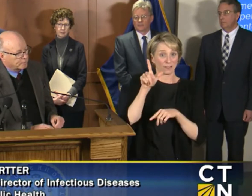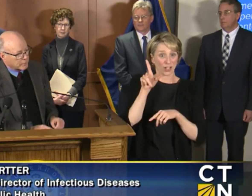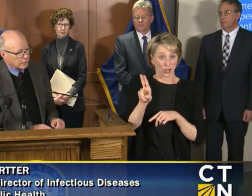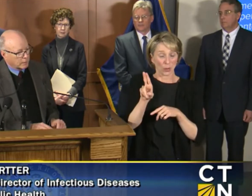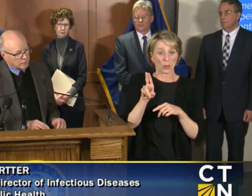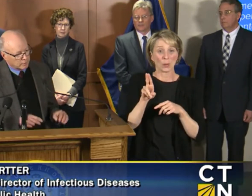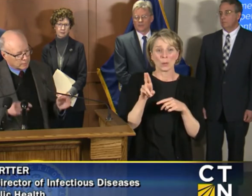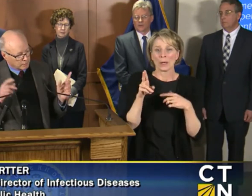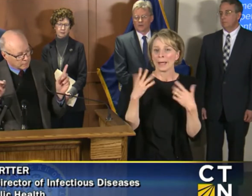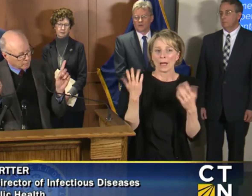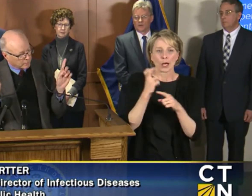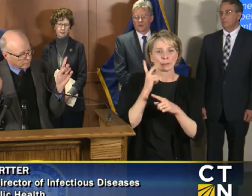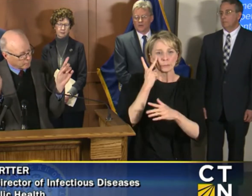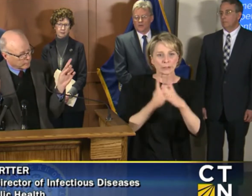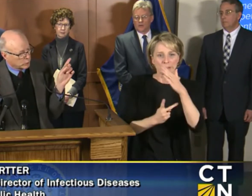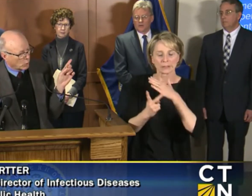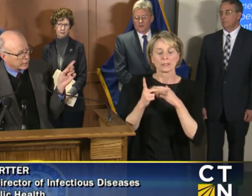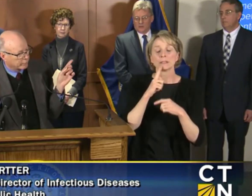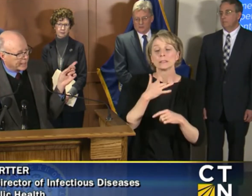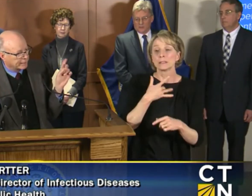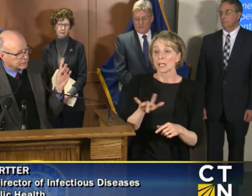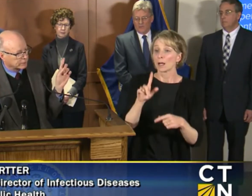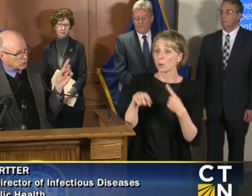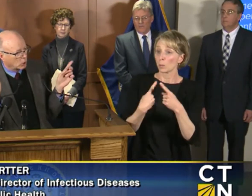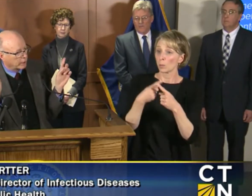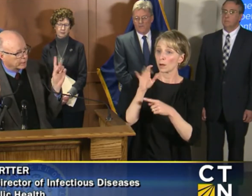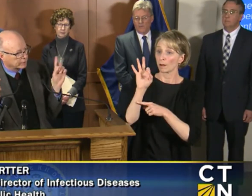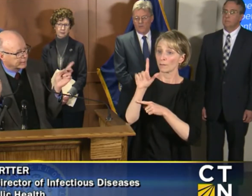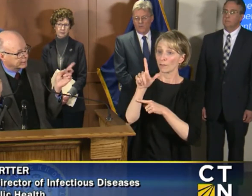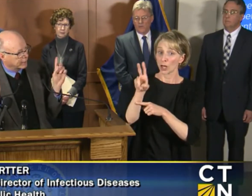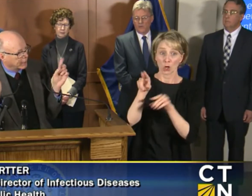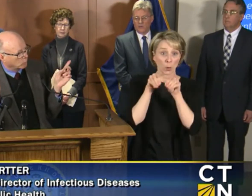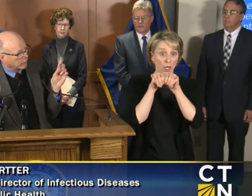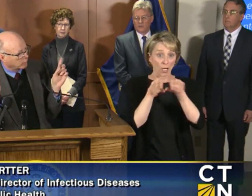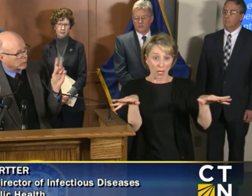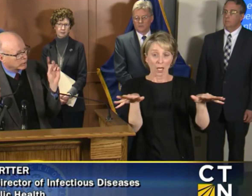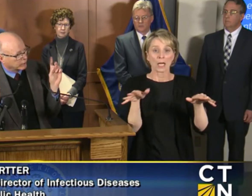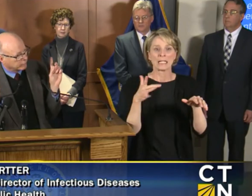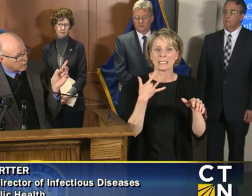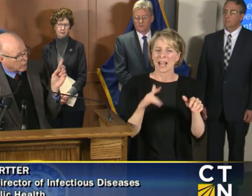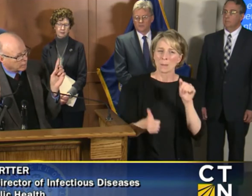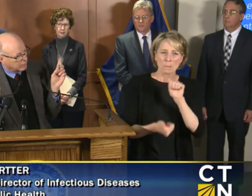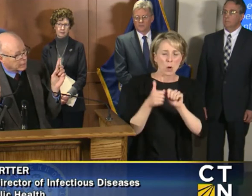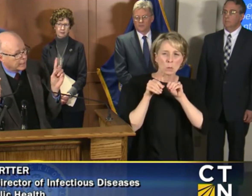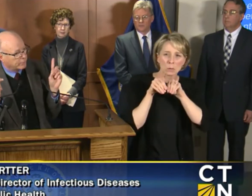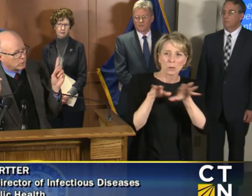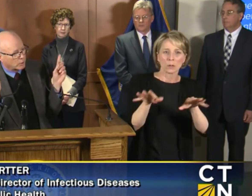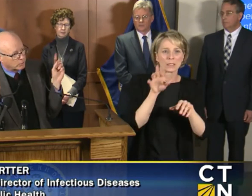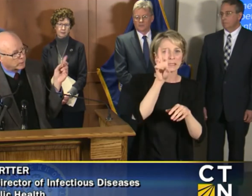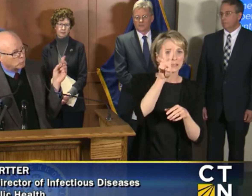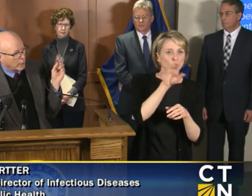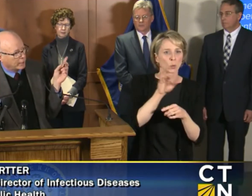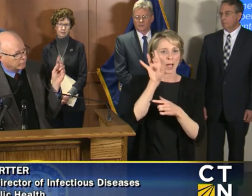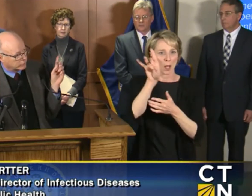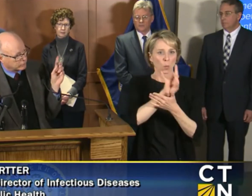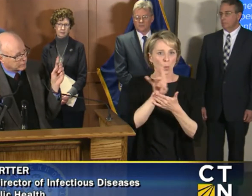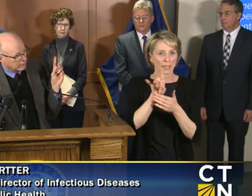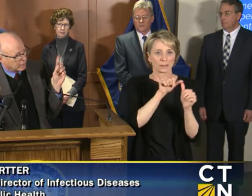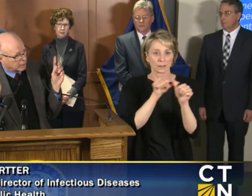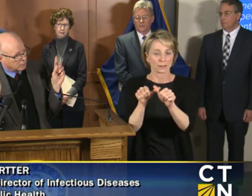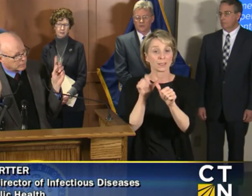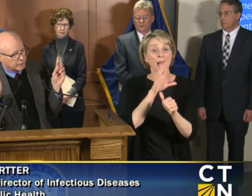usually the majority of cases occur in a 6 to 8 week period of time. And there are 3